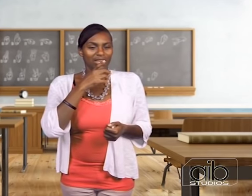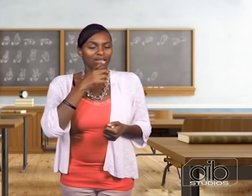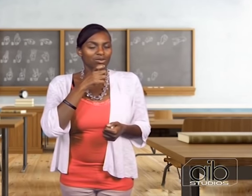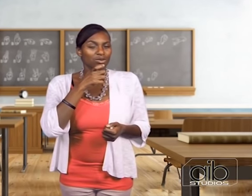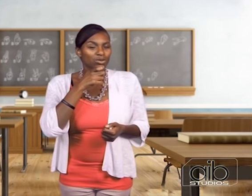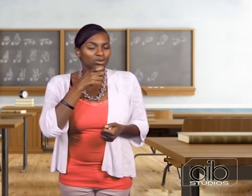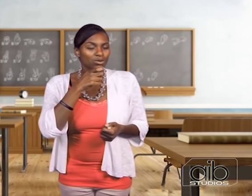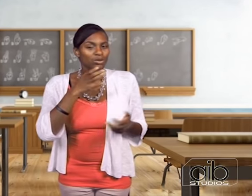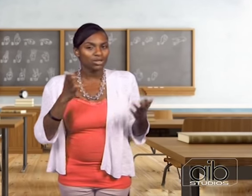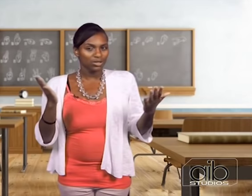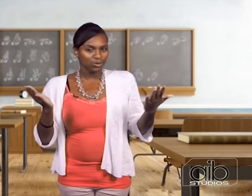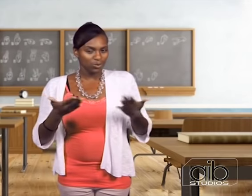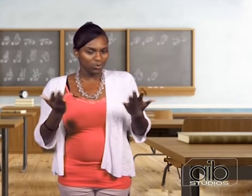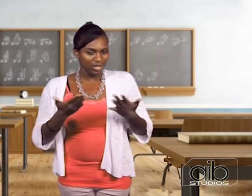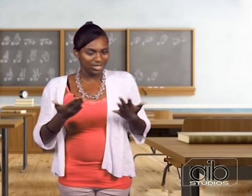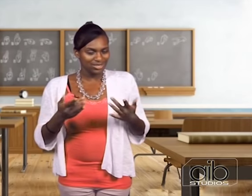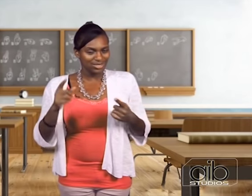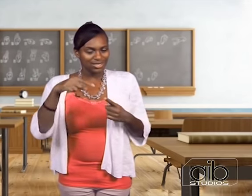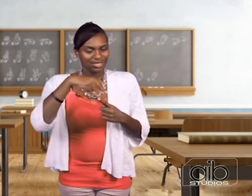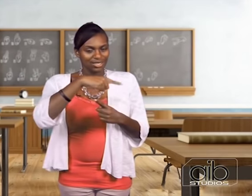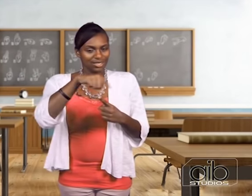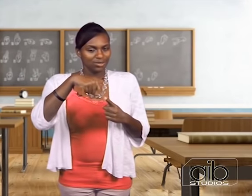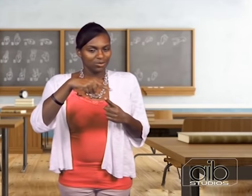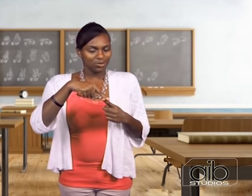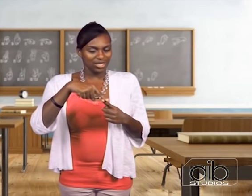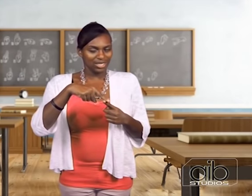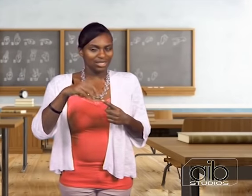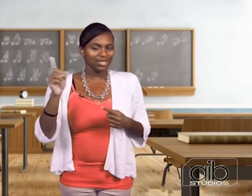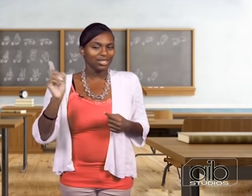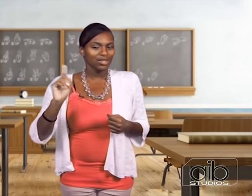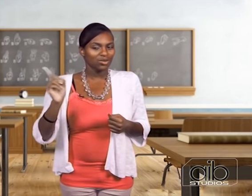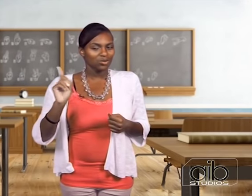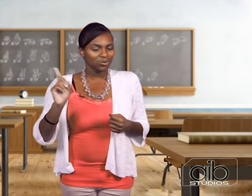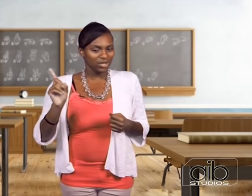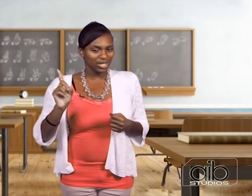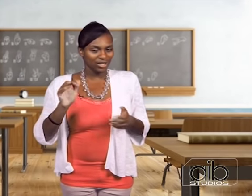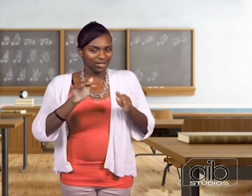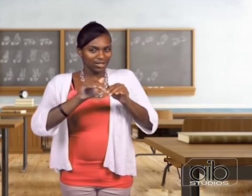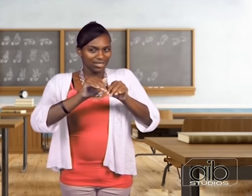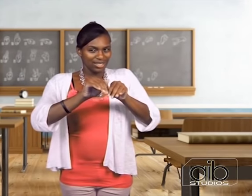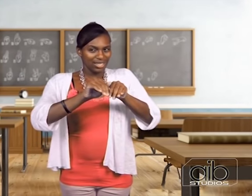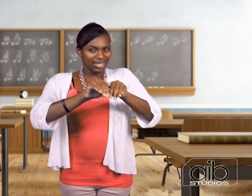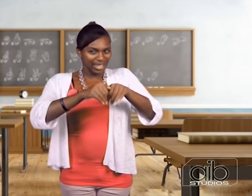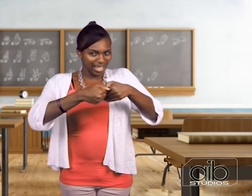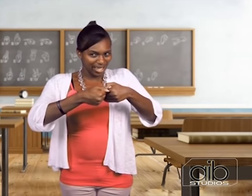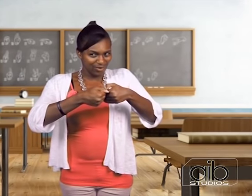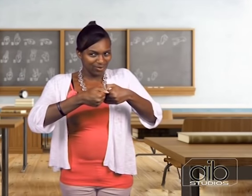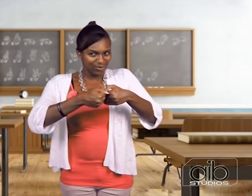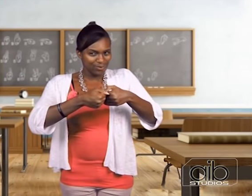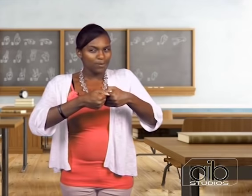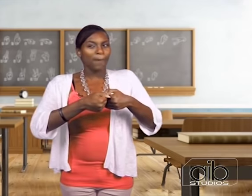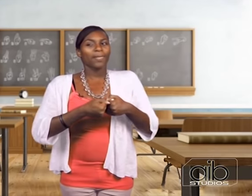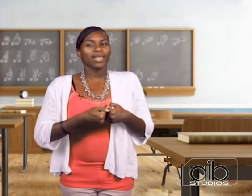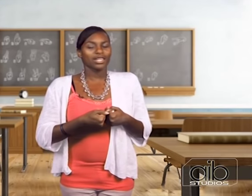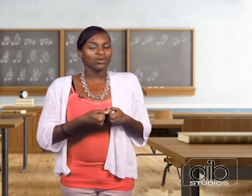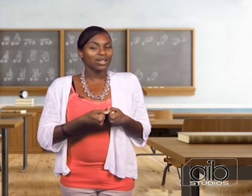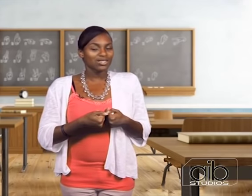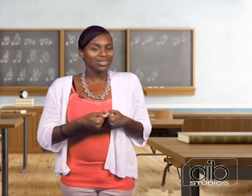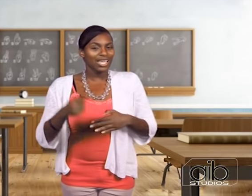have who, what, when, where, and how. And then we also